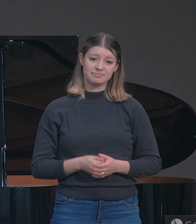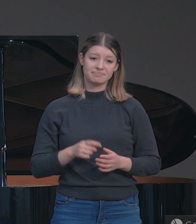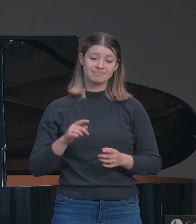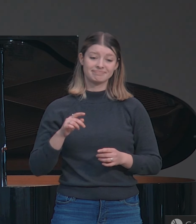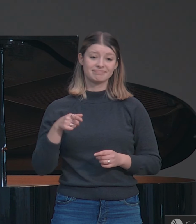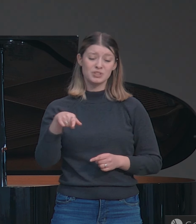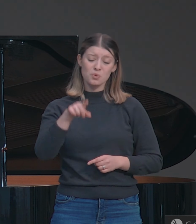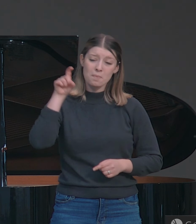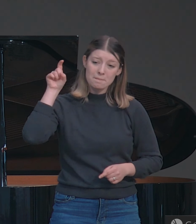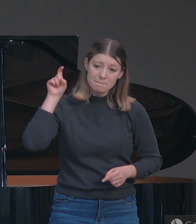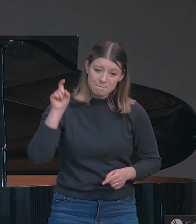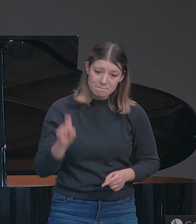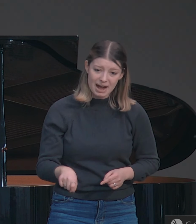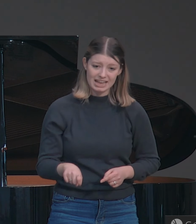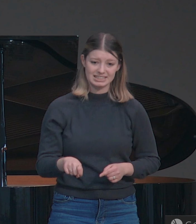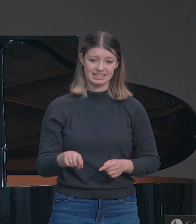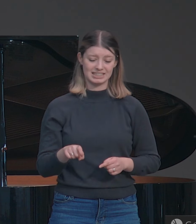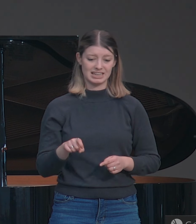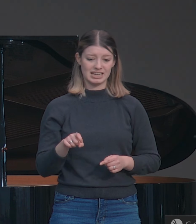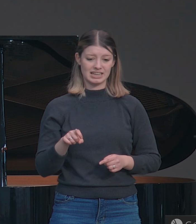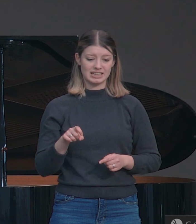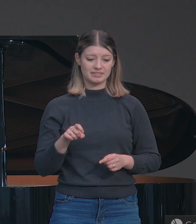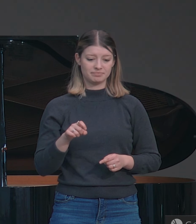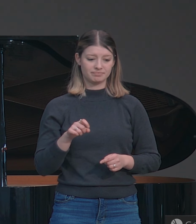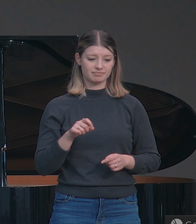then you must deal with your indifference,